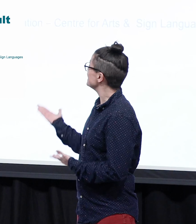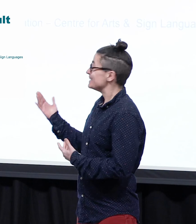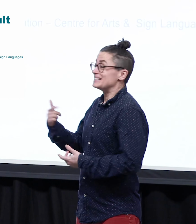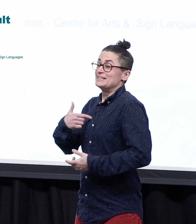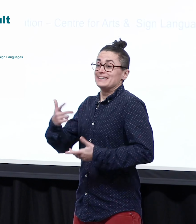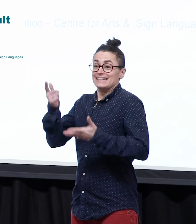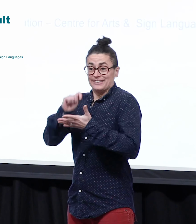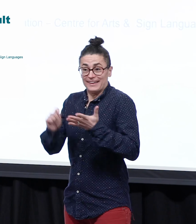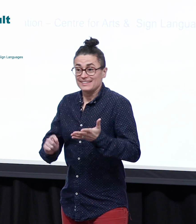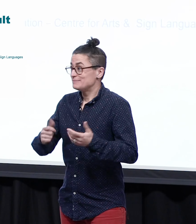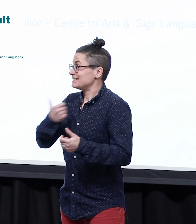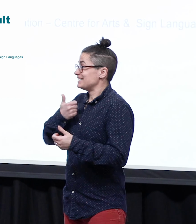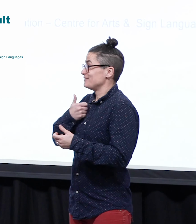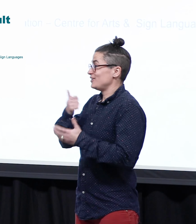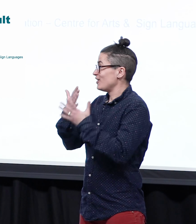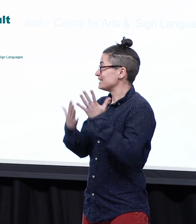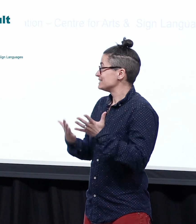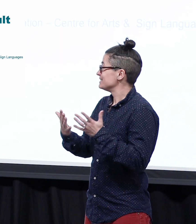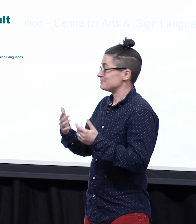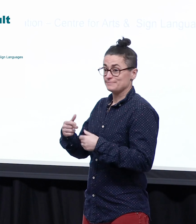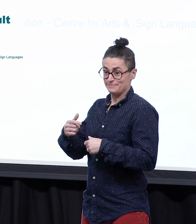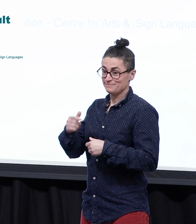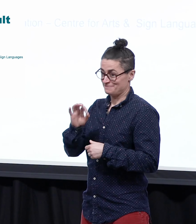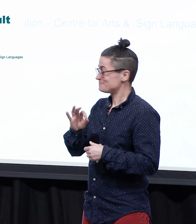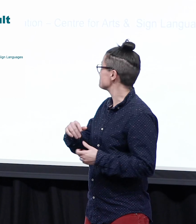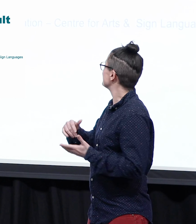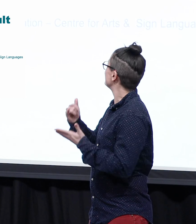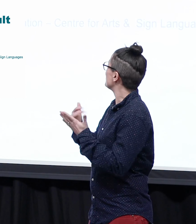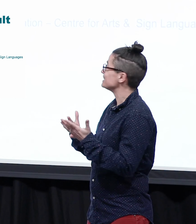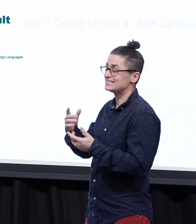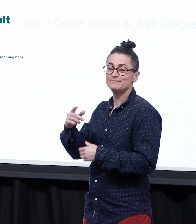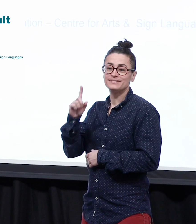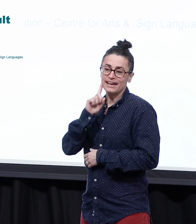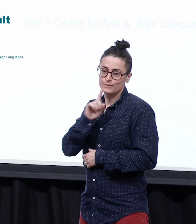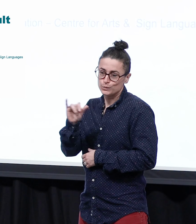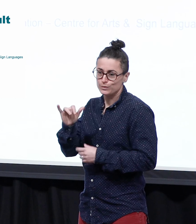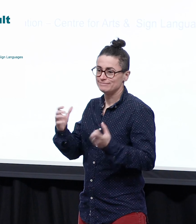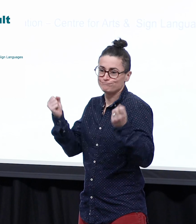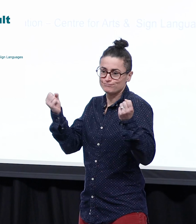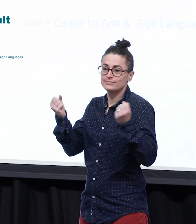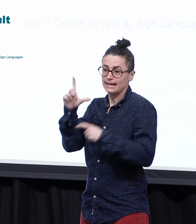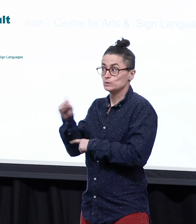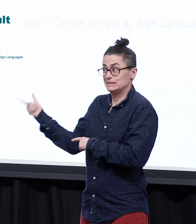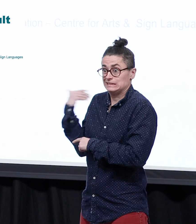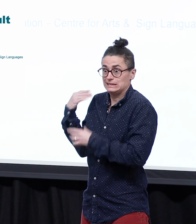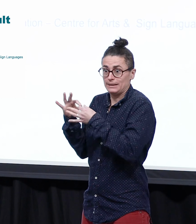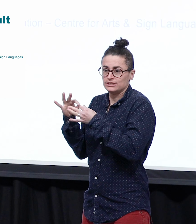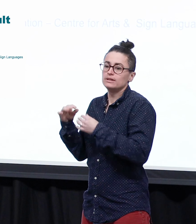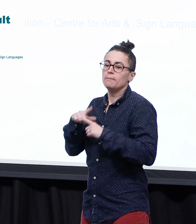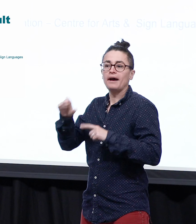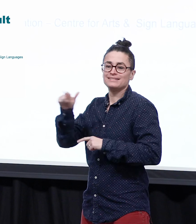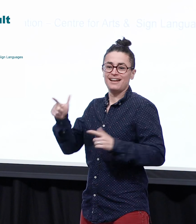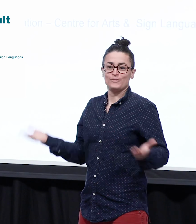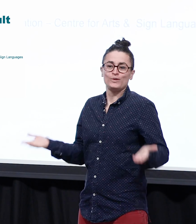Thanks, Paula. Good morning, everyone. I'm Tiphaine Girault. I'm a deaf artist. I use